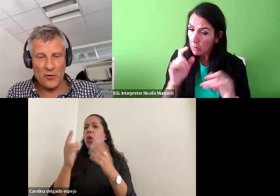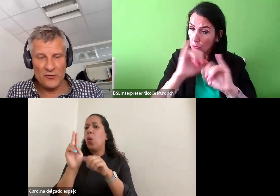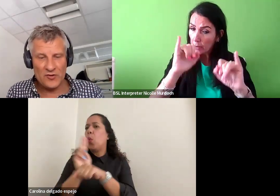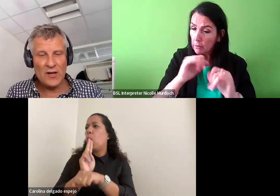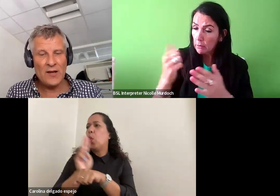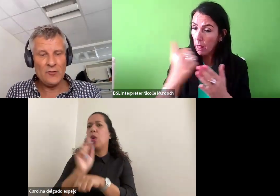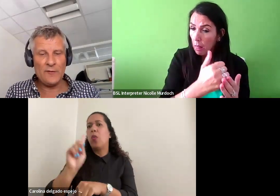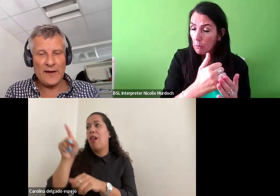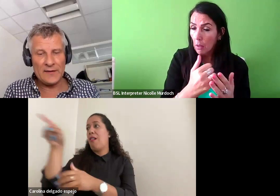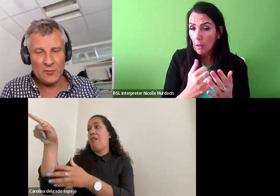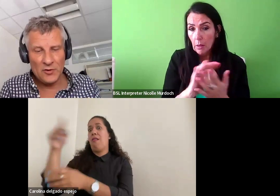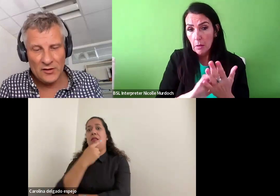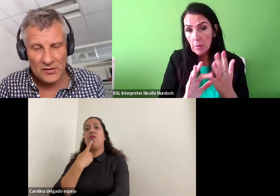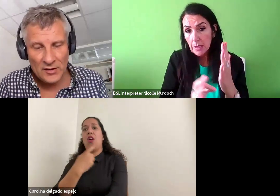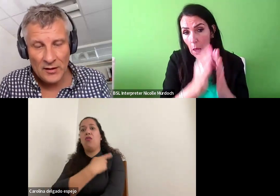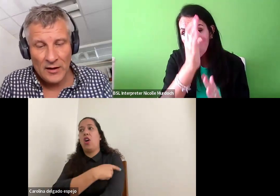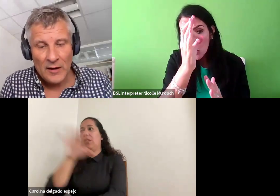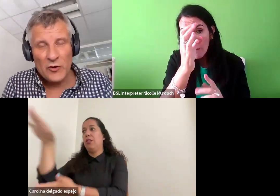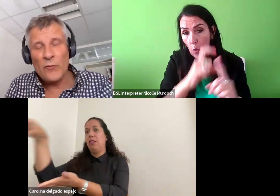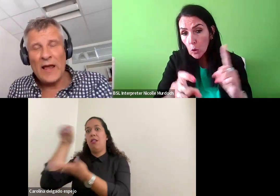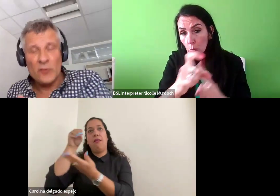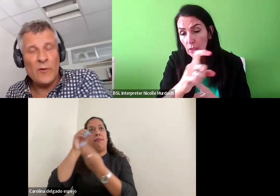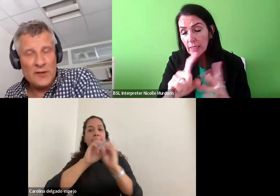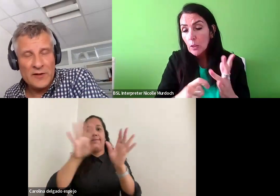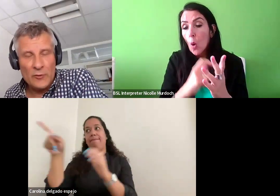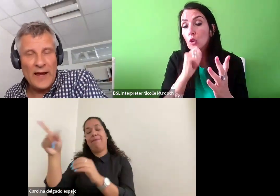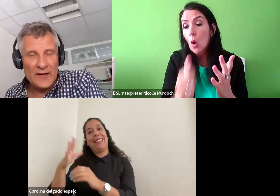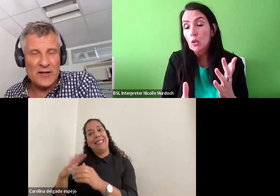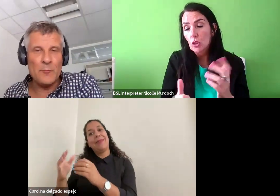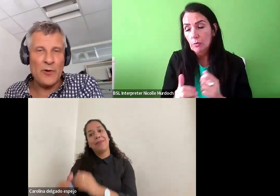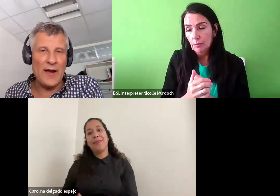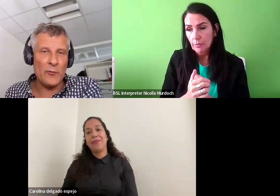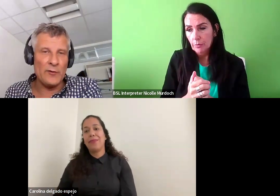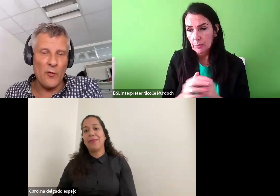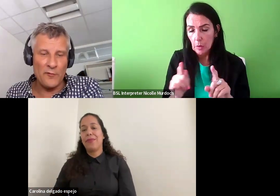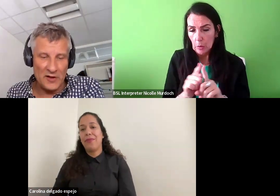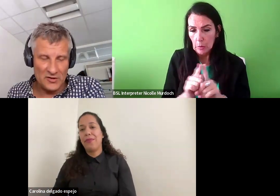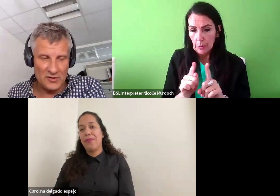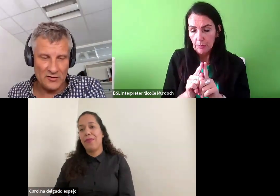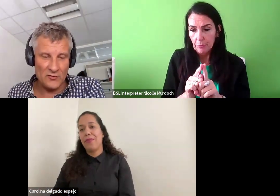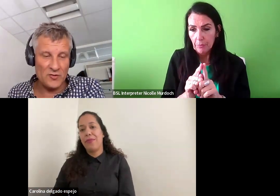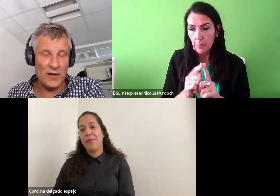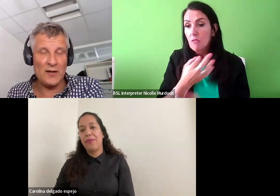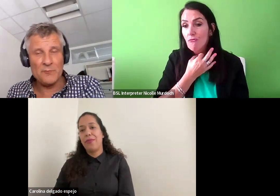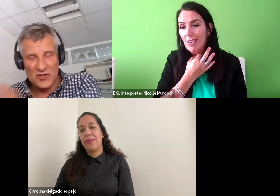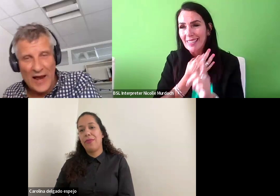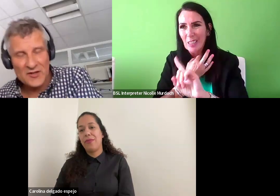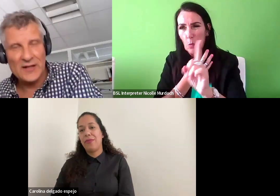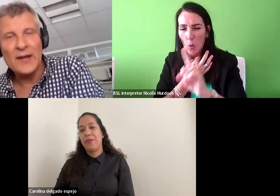the response to affected communities? But to what degree do they actually imply or involve risks, so to